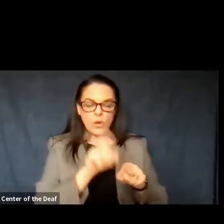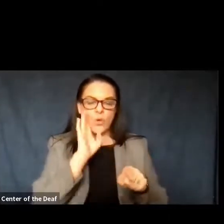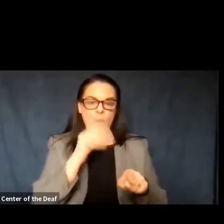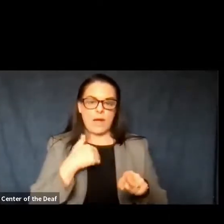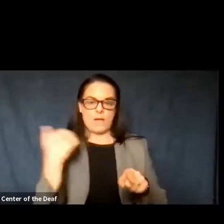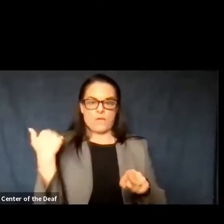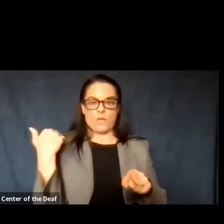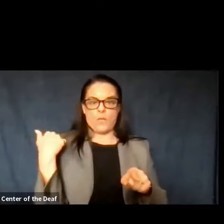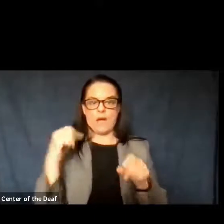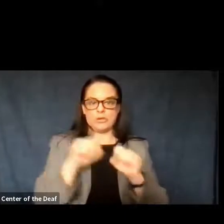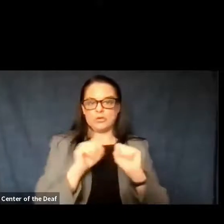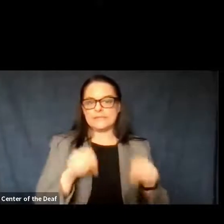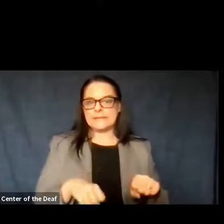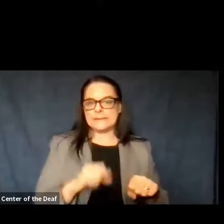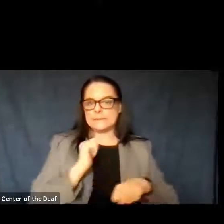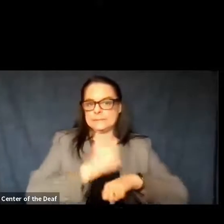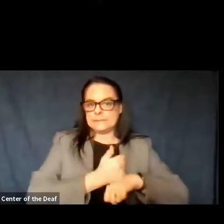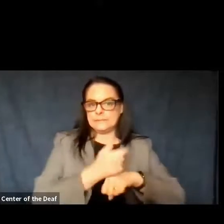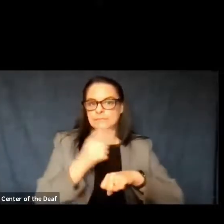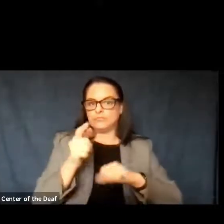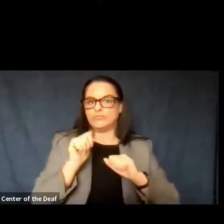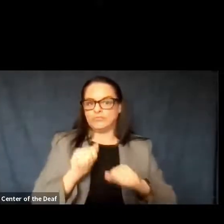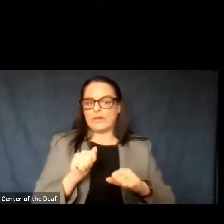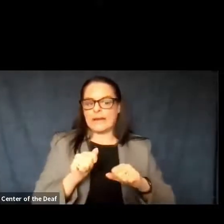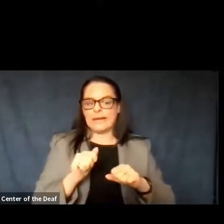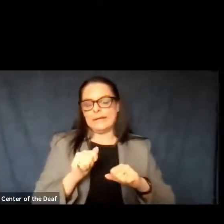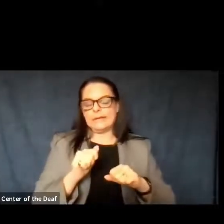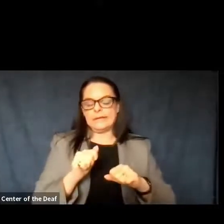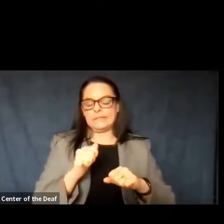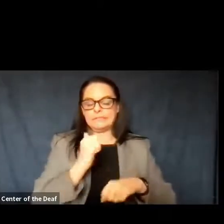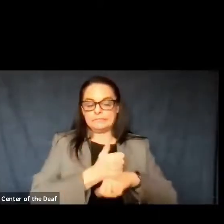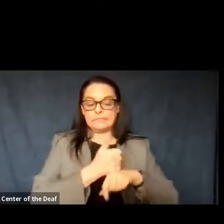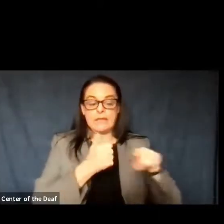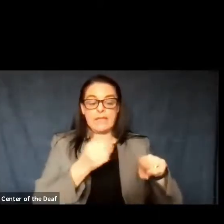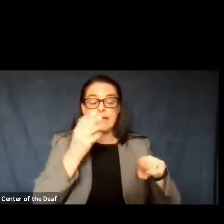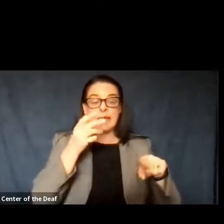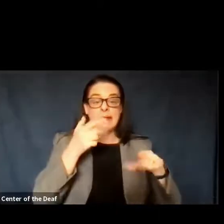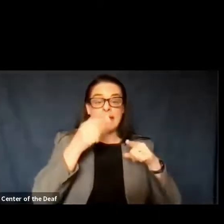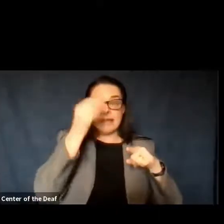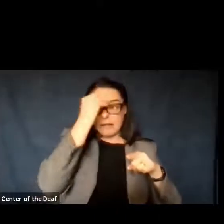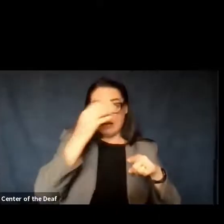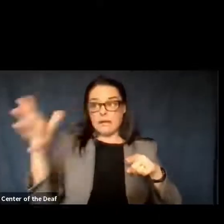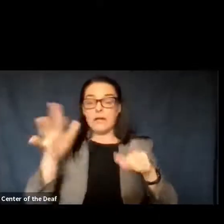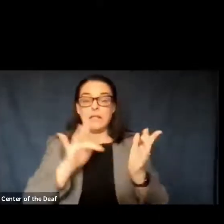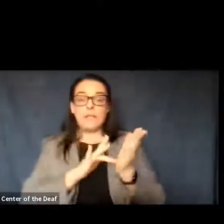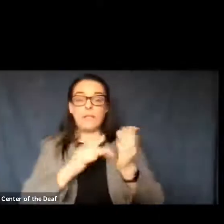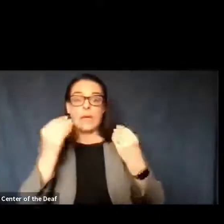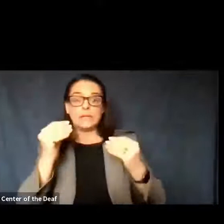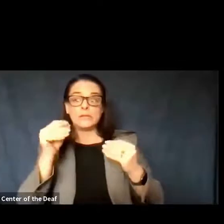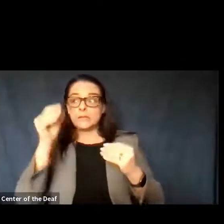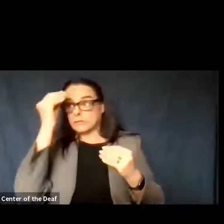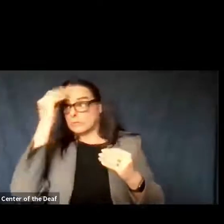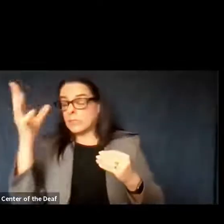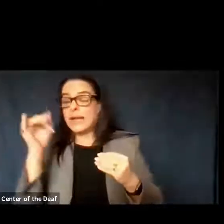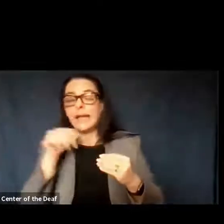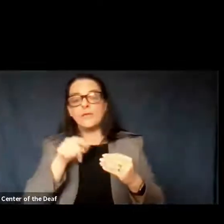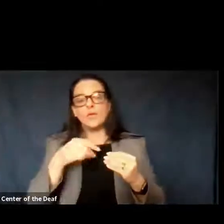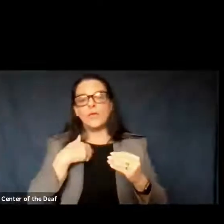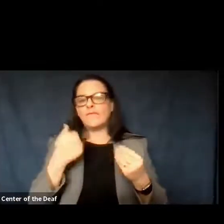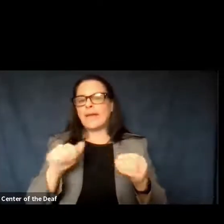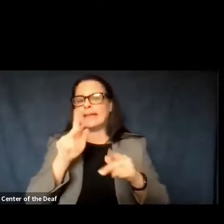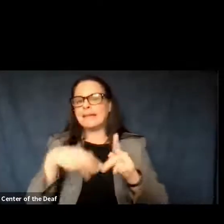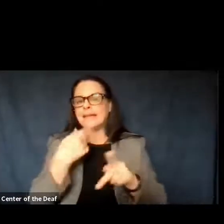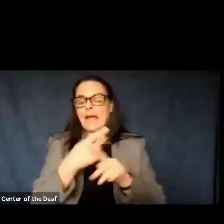It allows you to let the pharmaceutical companies know if you have had any kind of reaction